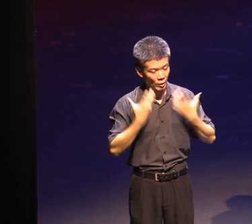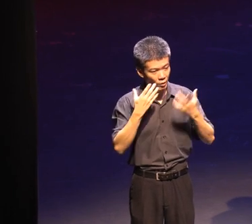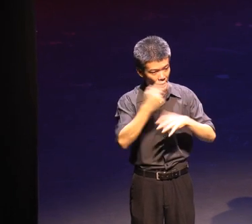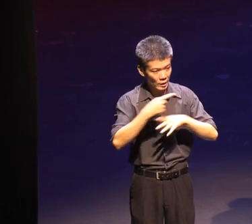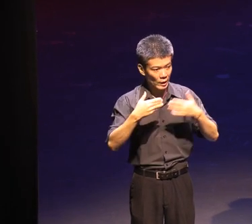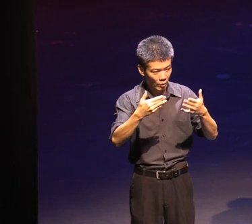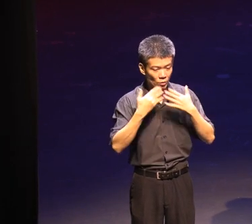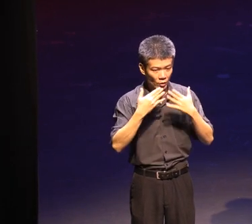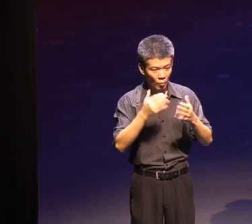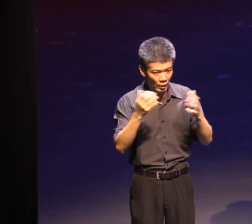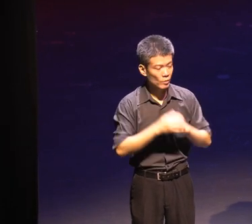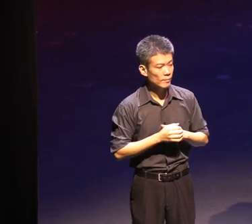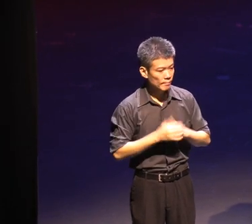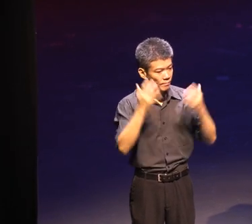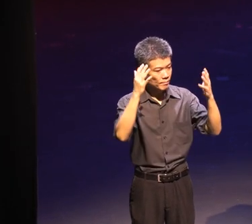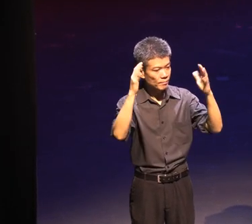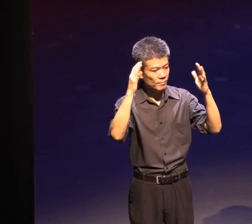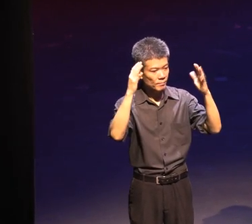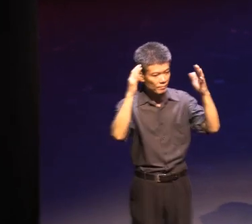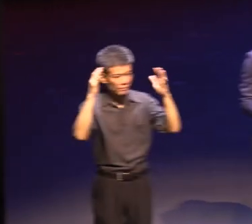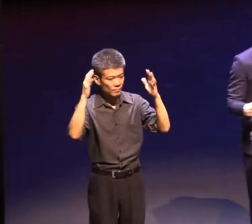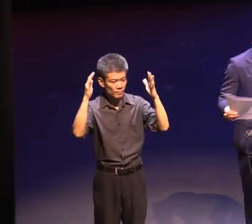day ahead. Thank you very much.